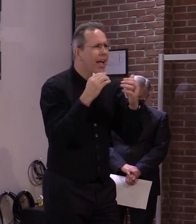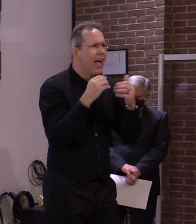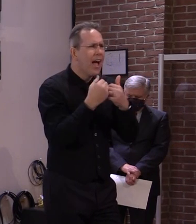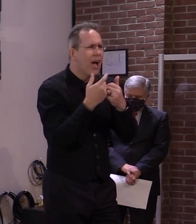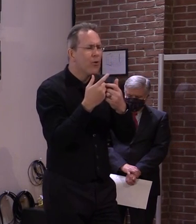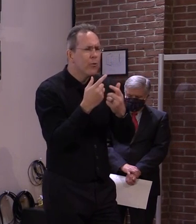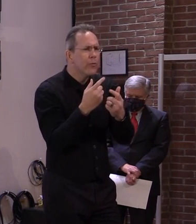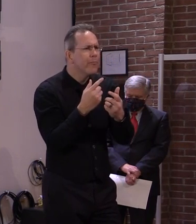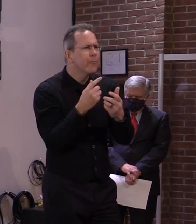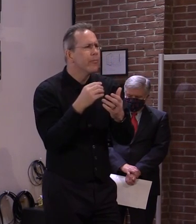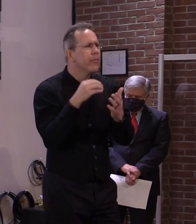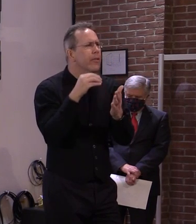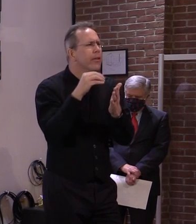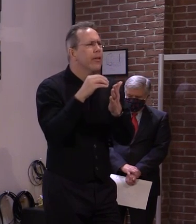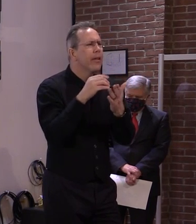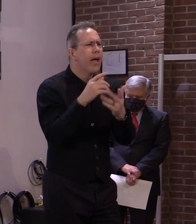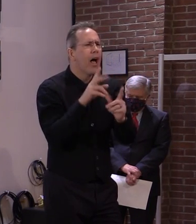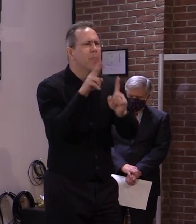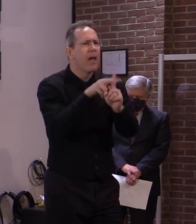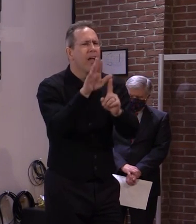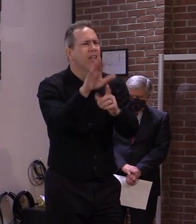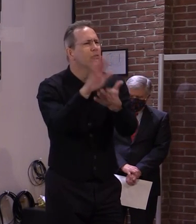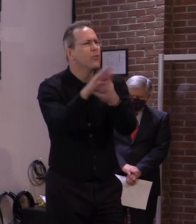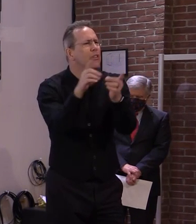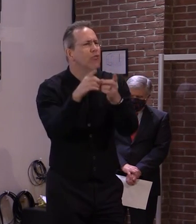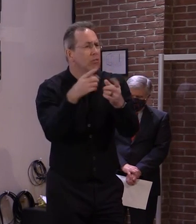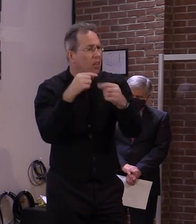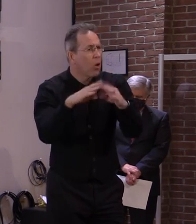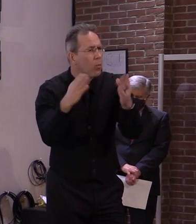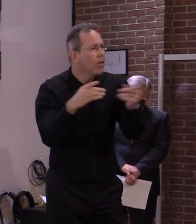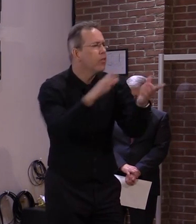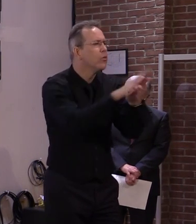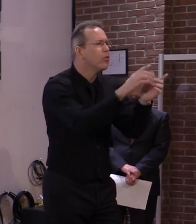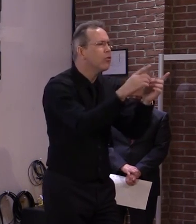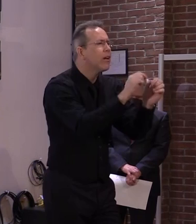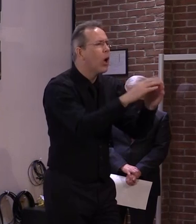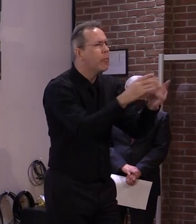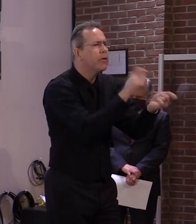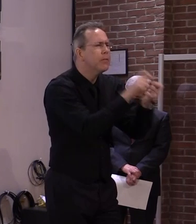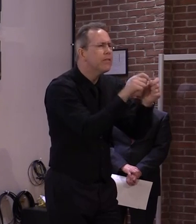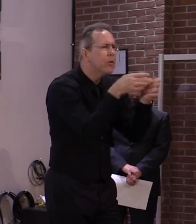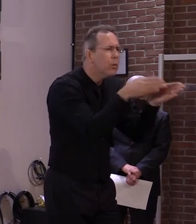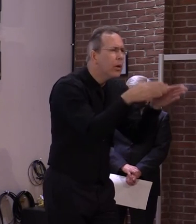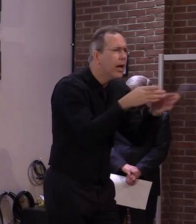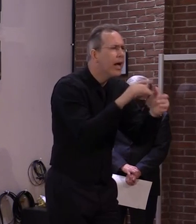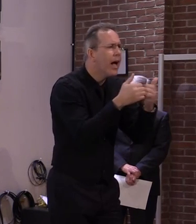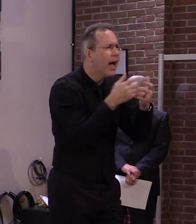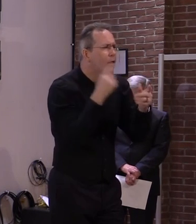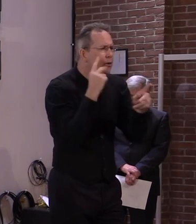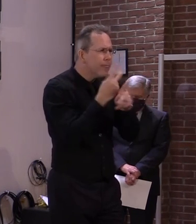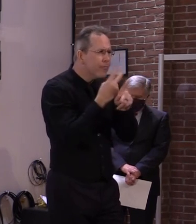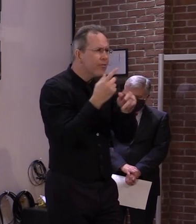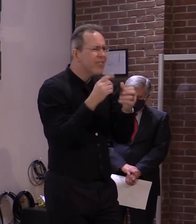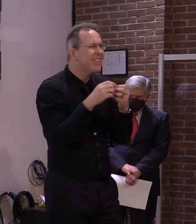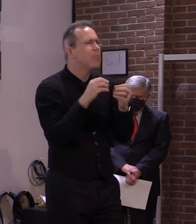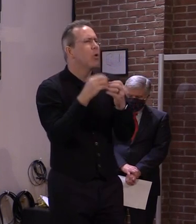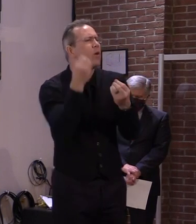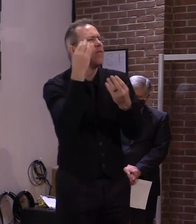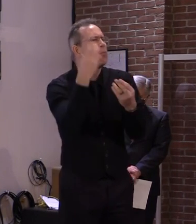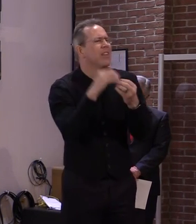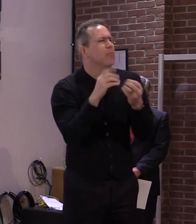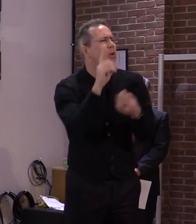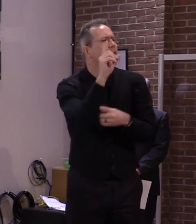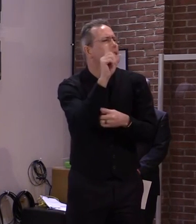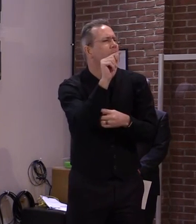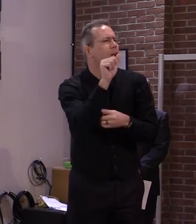large need for more data as an obstacle for reopening schools at this point. But I would agree that, I think everyone's wondering